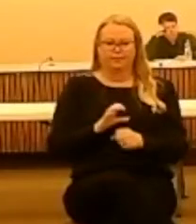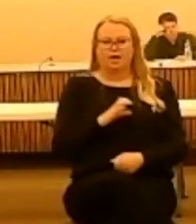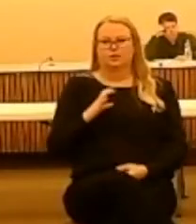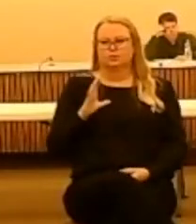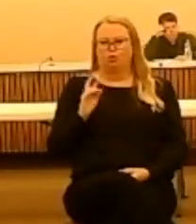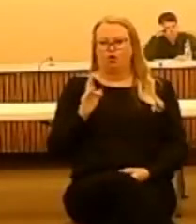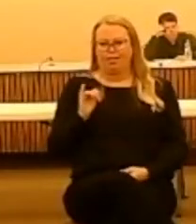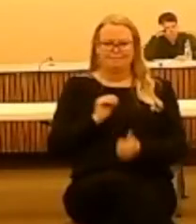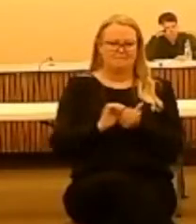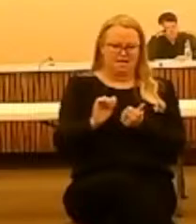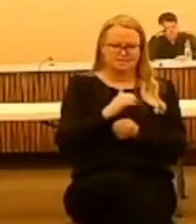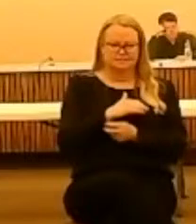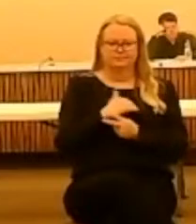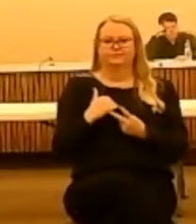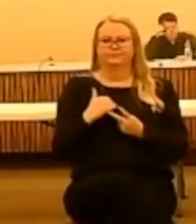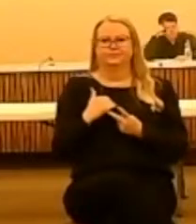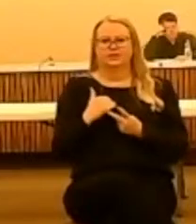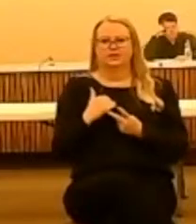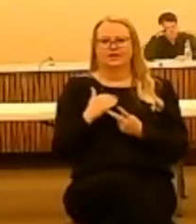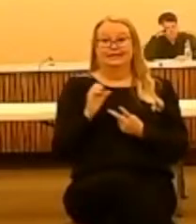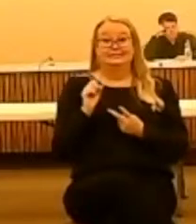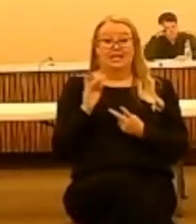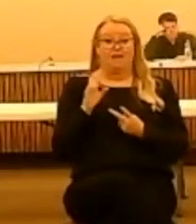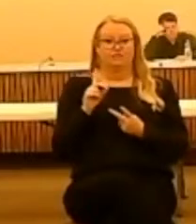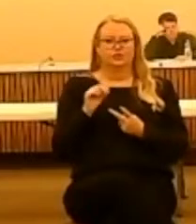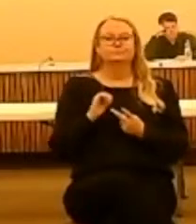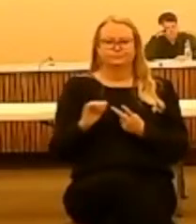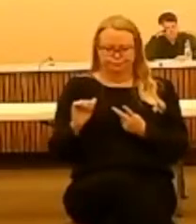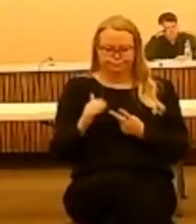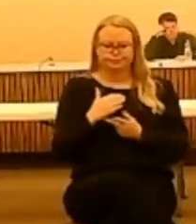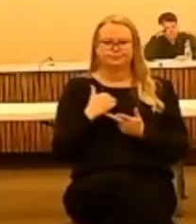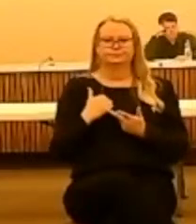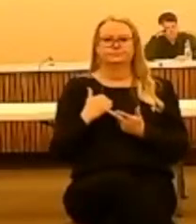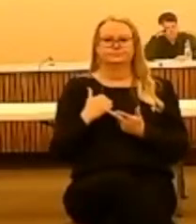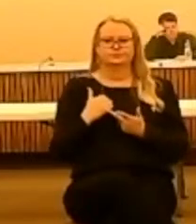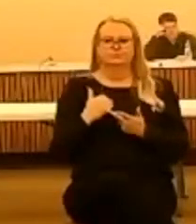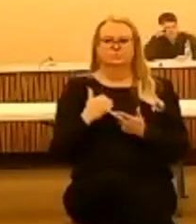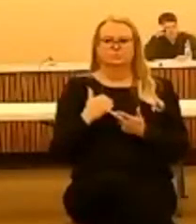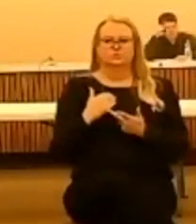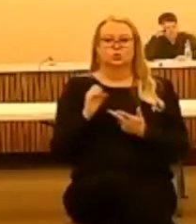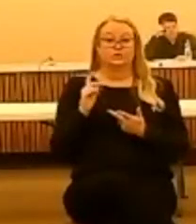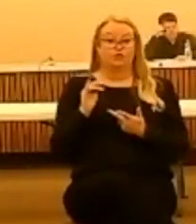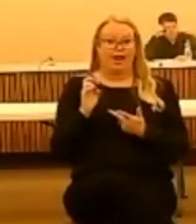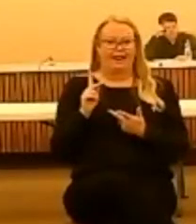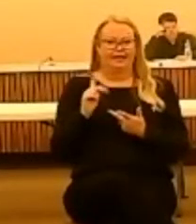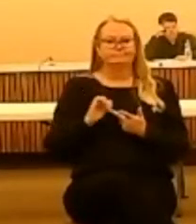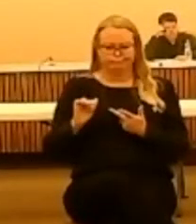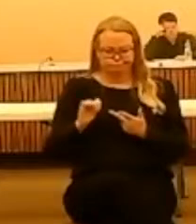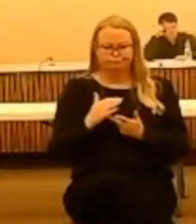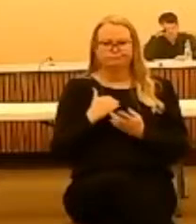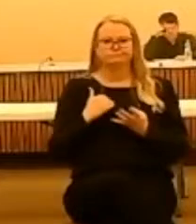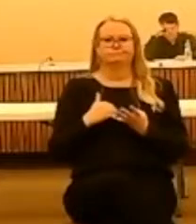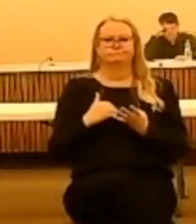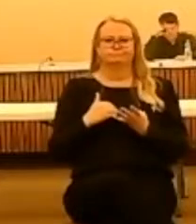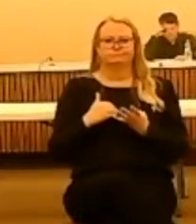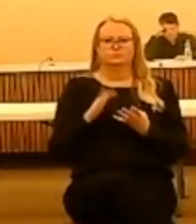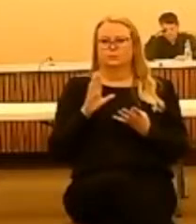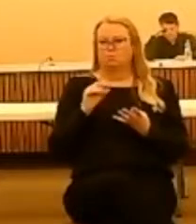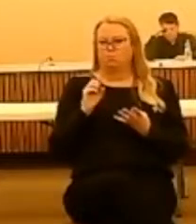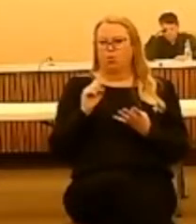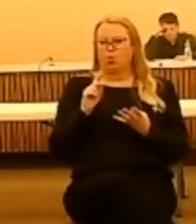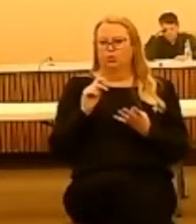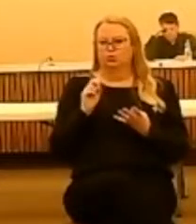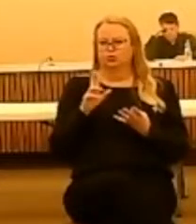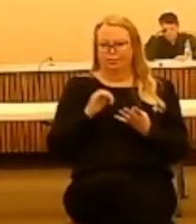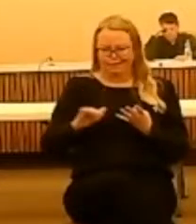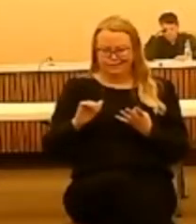Barley? Aye. Councilmember Stafford? Aye. Councilmember Safranek? Aye. Councilmember Bolzner?